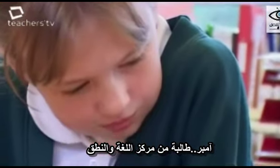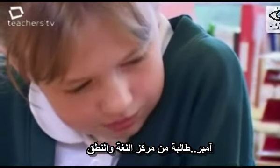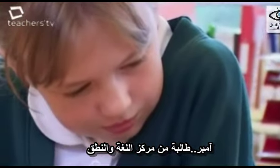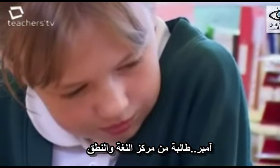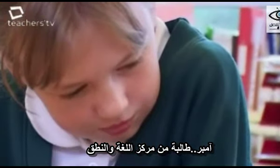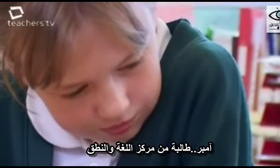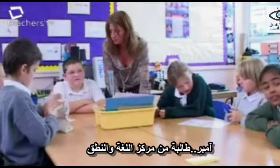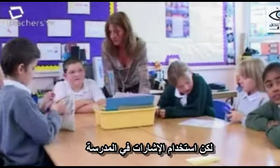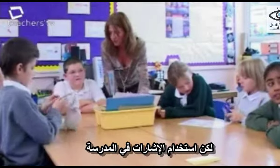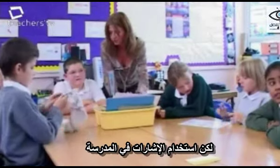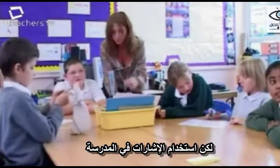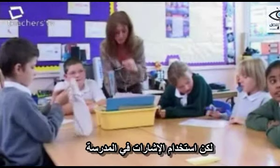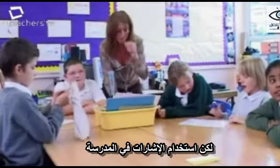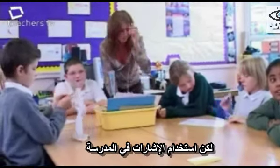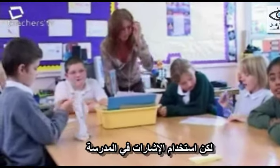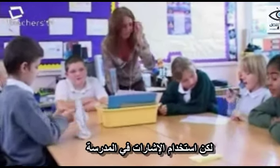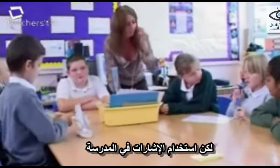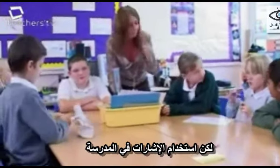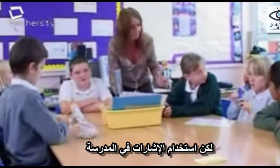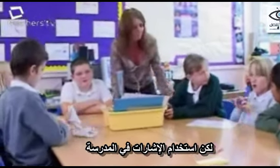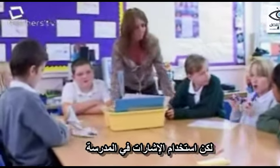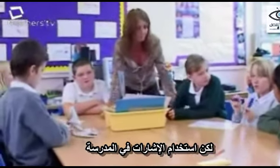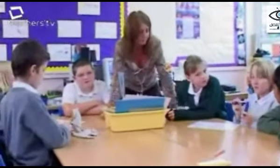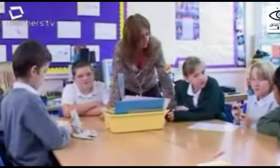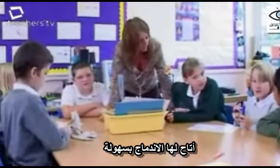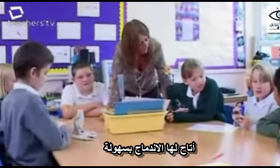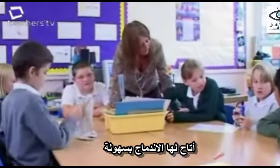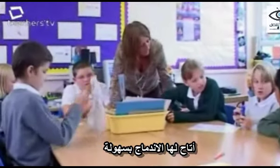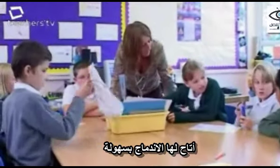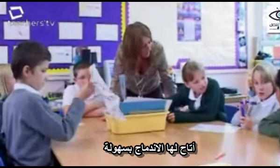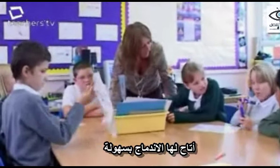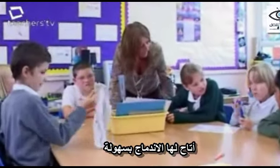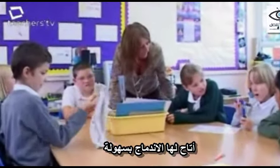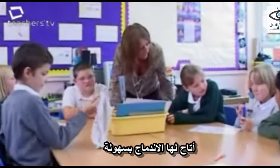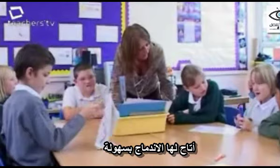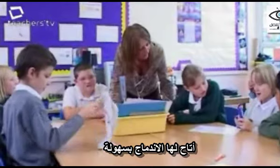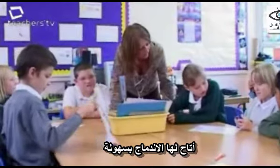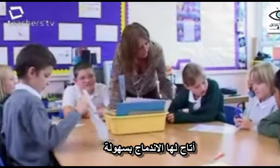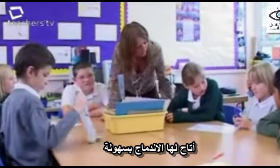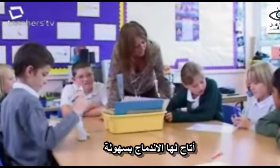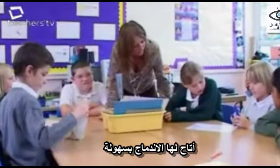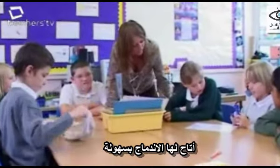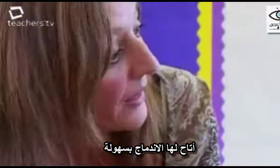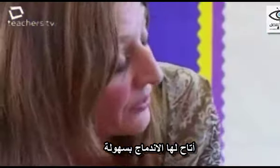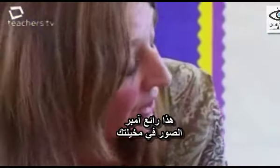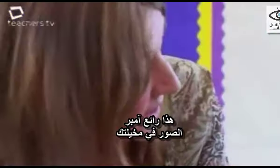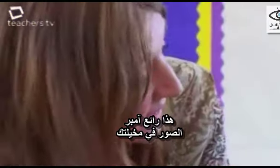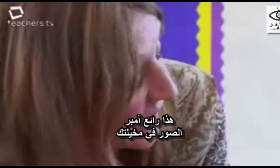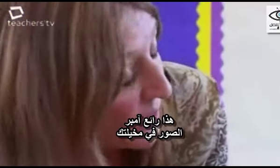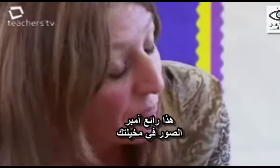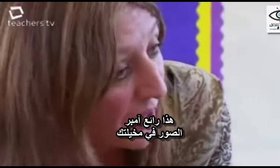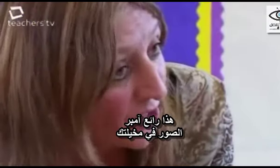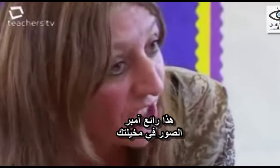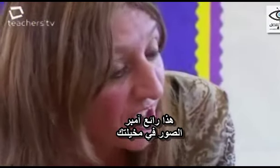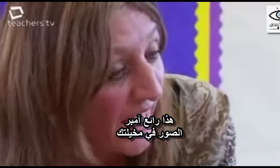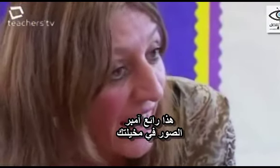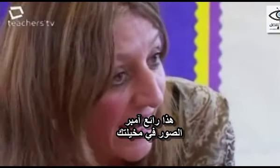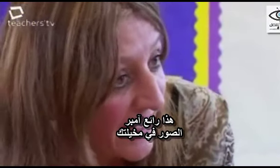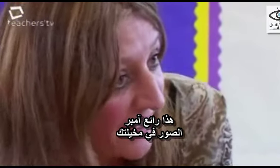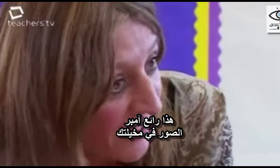Centre, but the use of signing throughout the school enables her to integrate into mainstream more easily. That's fantastic, Anne, the picture's in your head. She has